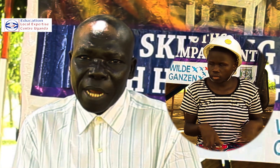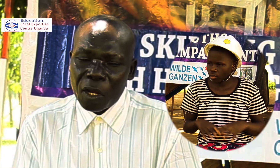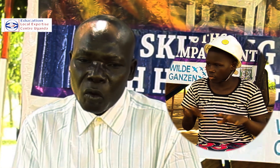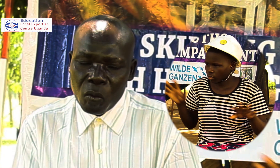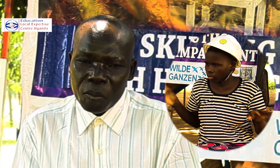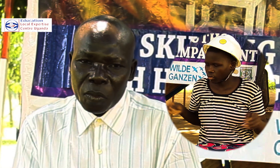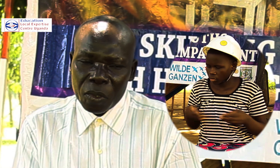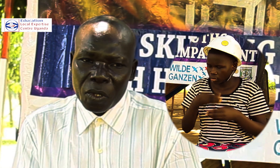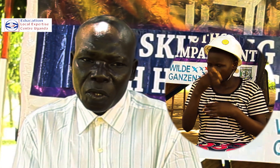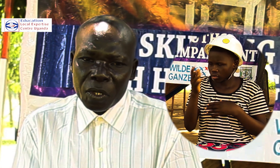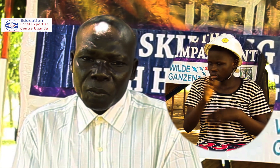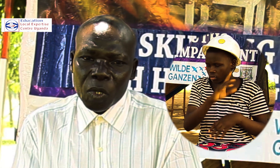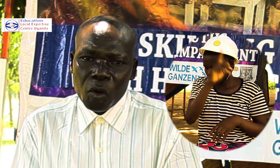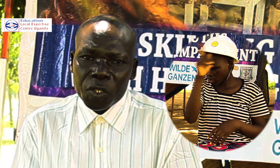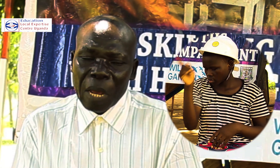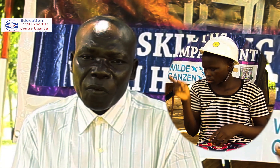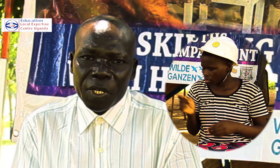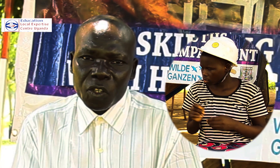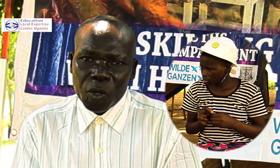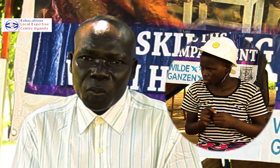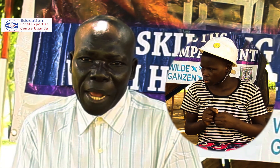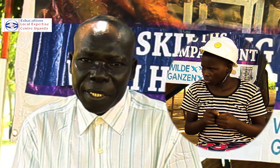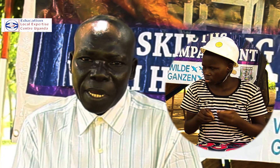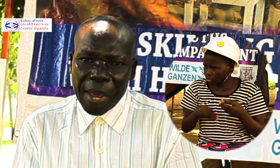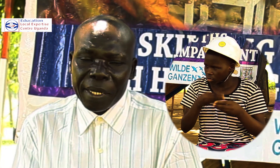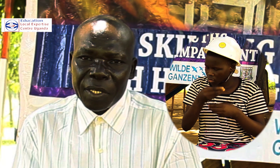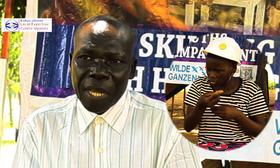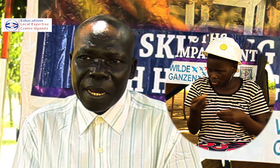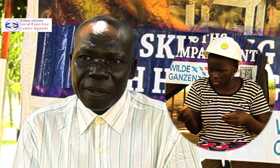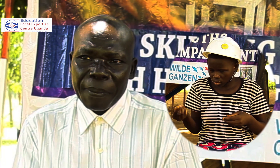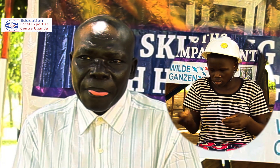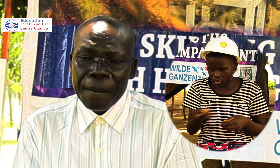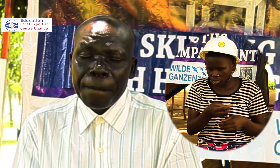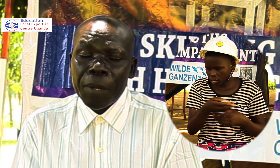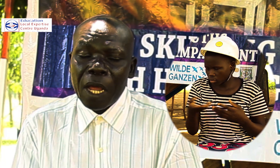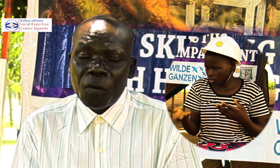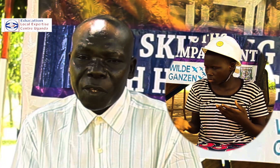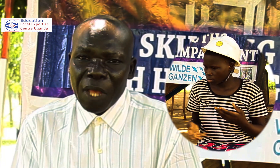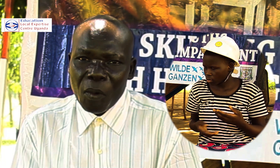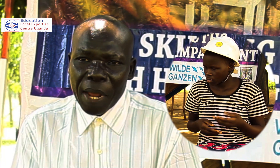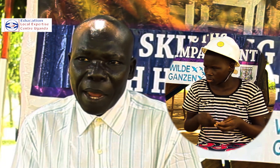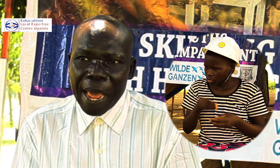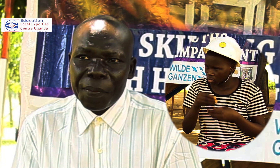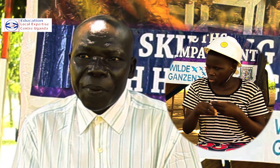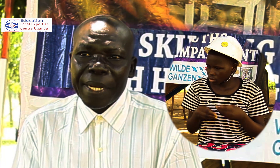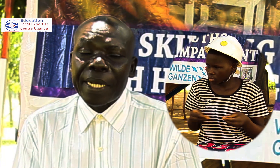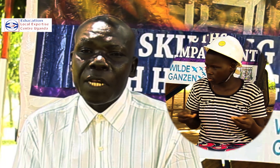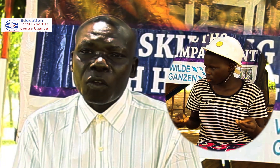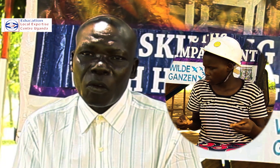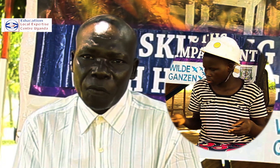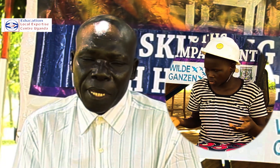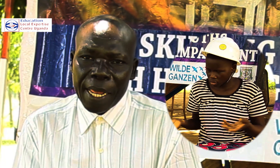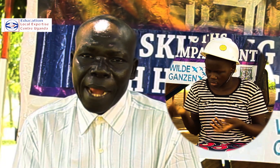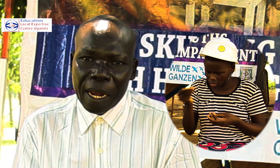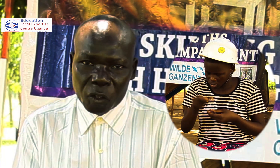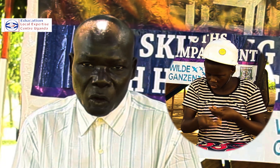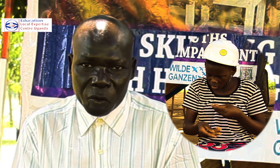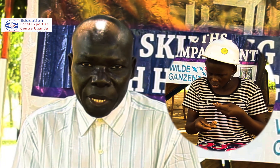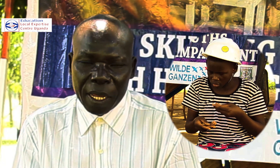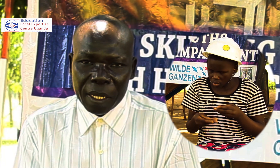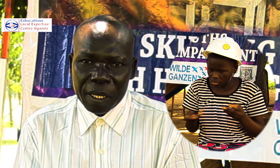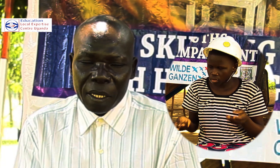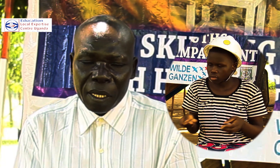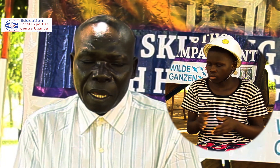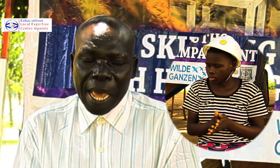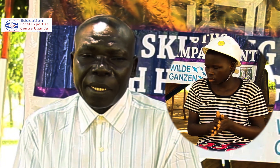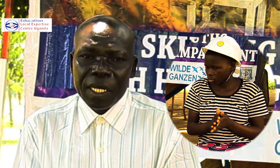who are still at home, because some of these small items at least can attract someone and bring the attention of learners